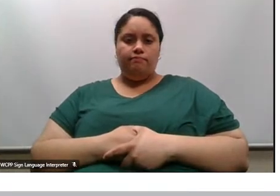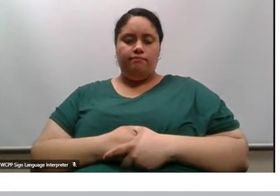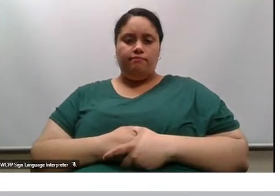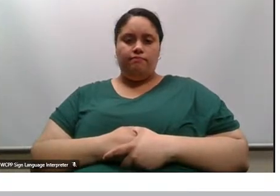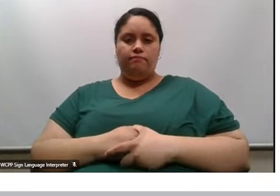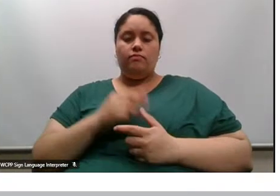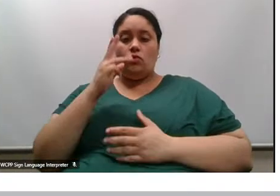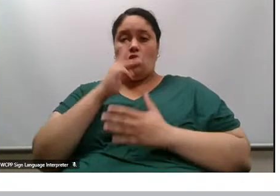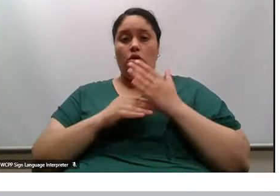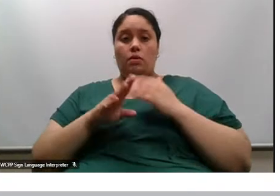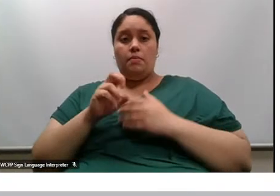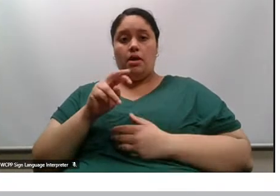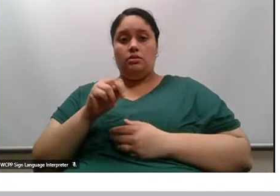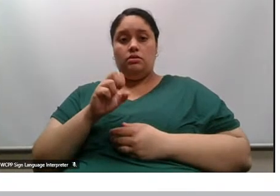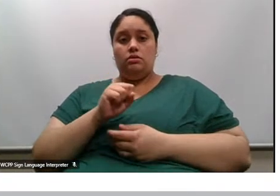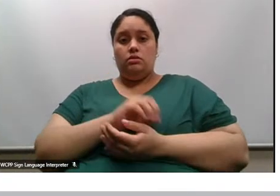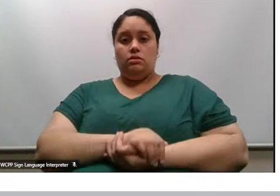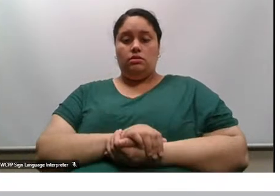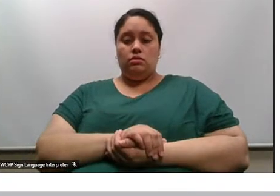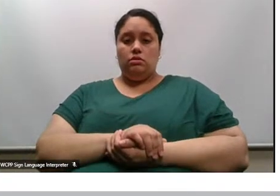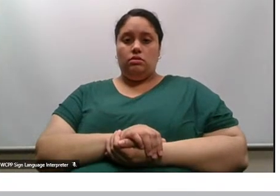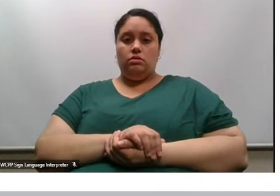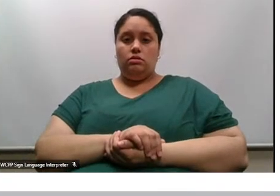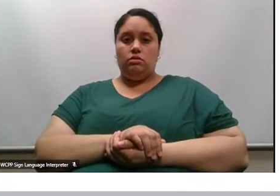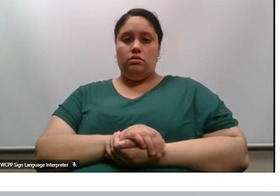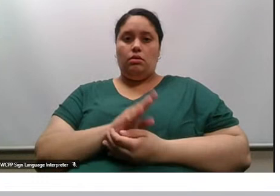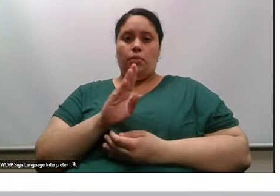Honorable Pant or Honorable Postman.